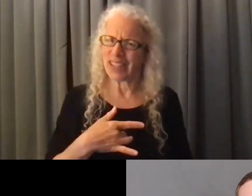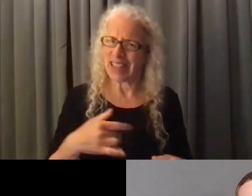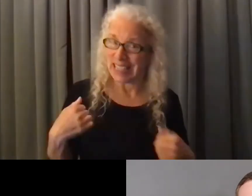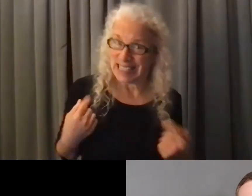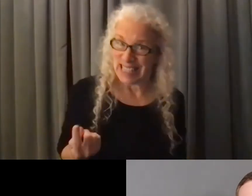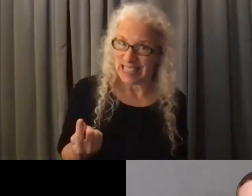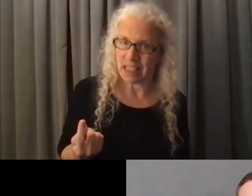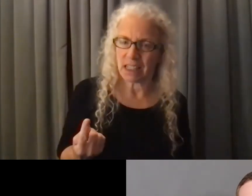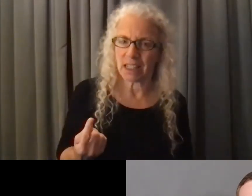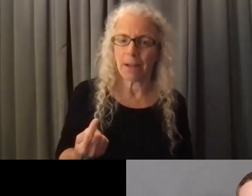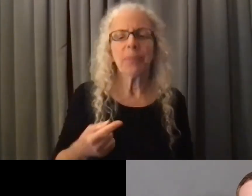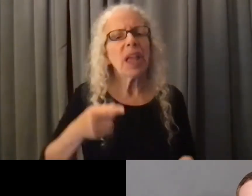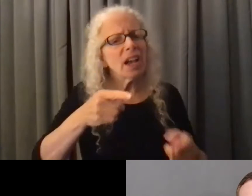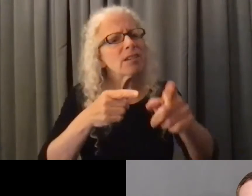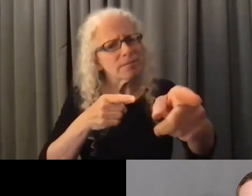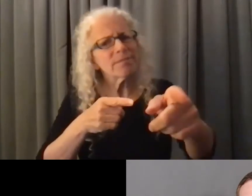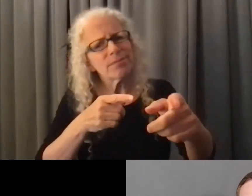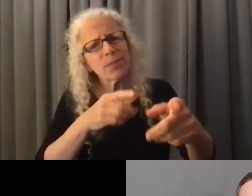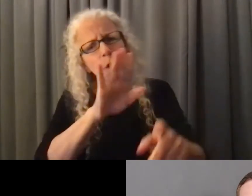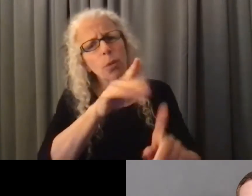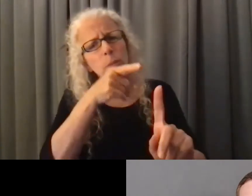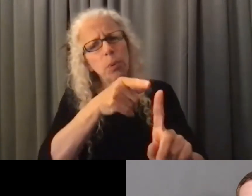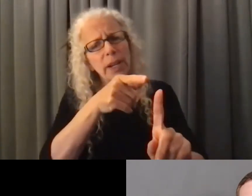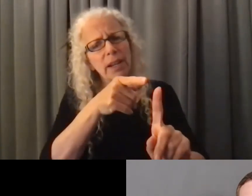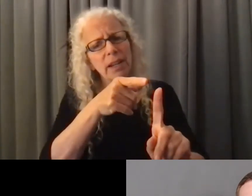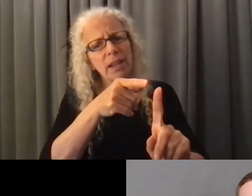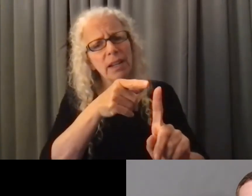I agree. It's almost like we need to just